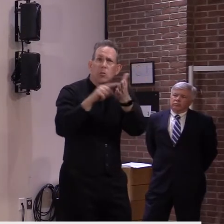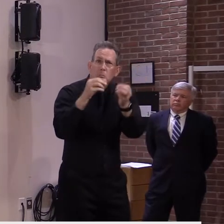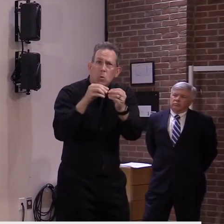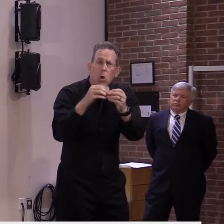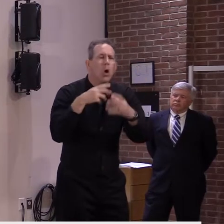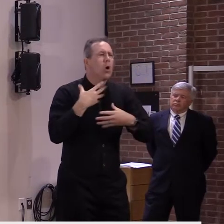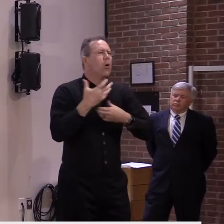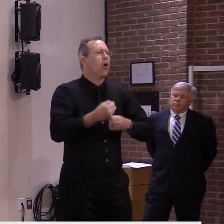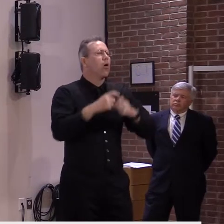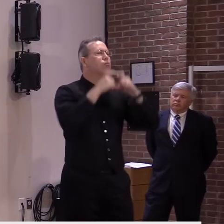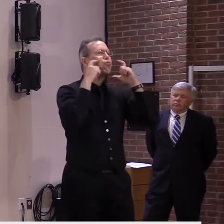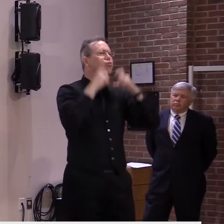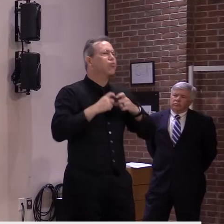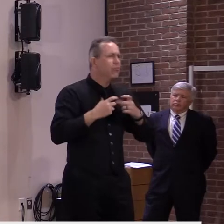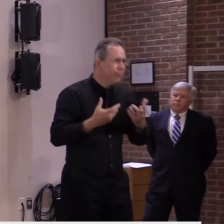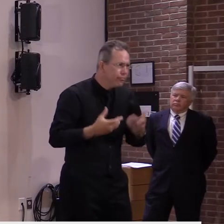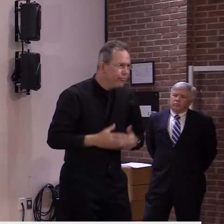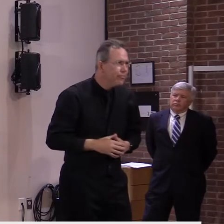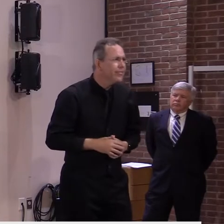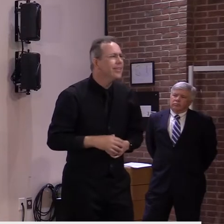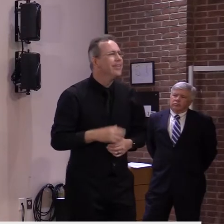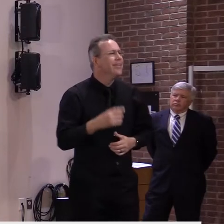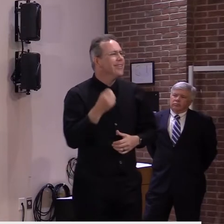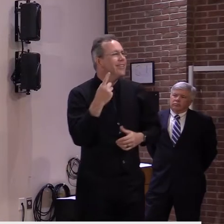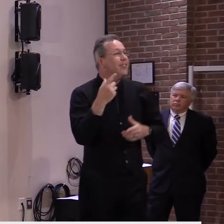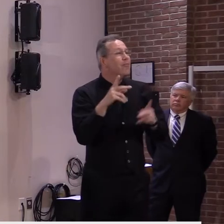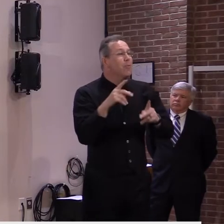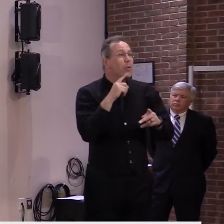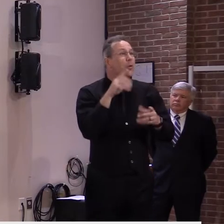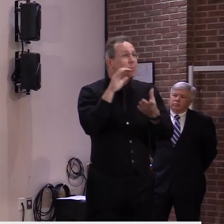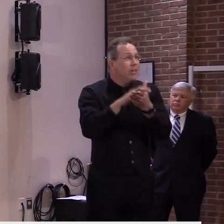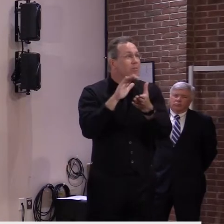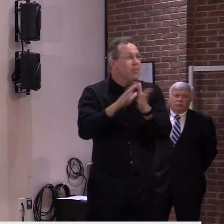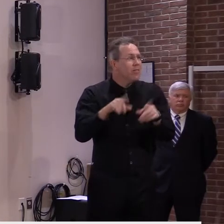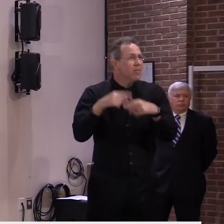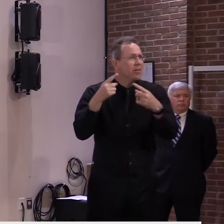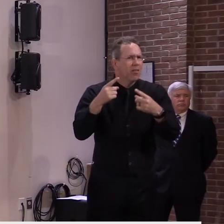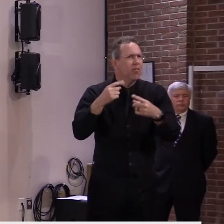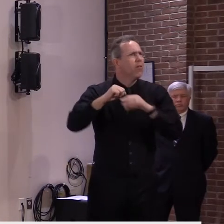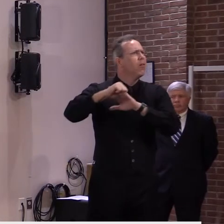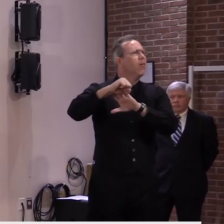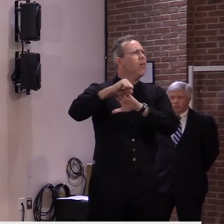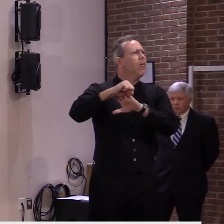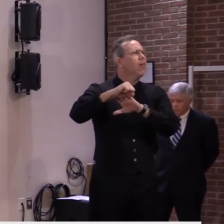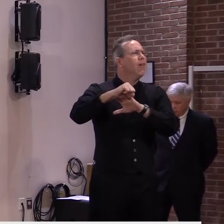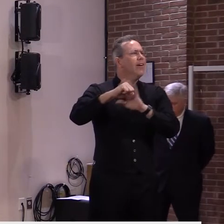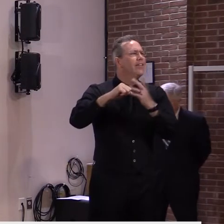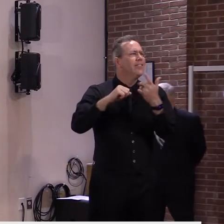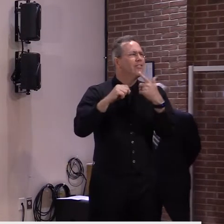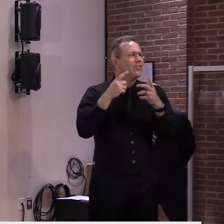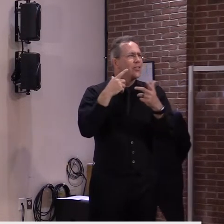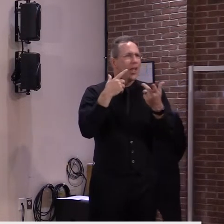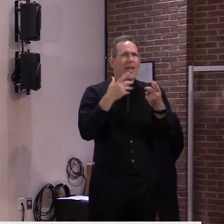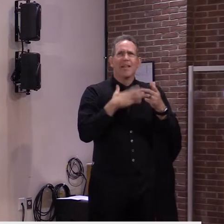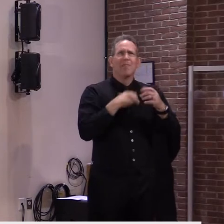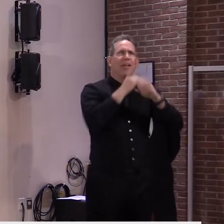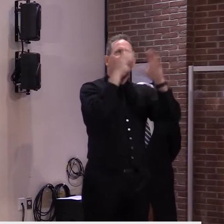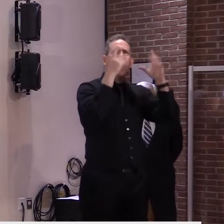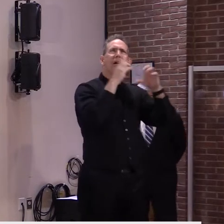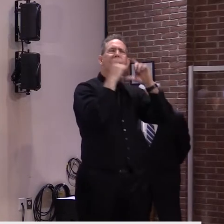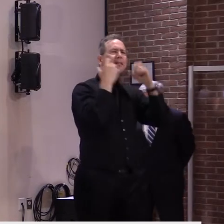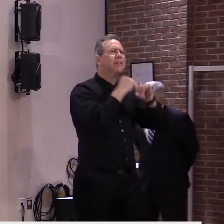team is going to continue to believe in the science and the data. And then I guess my second question might be for